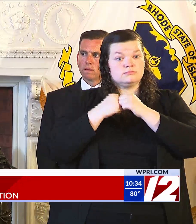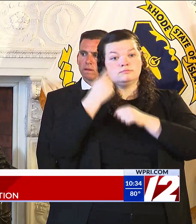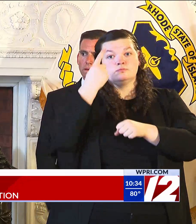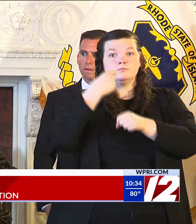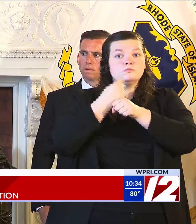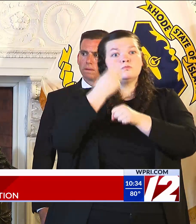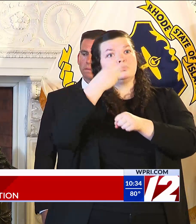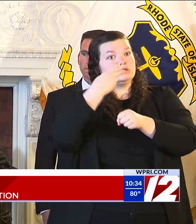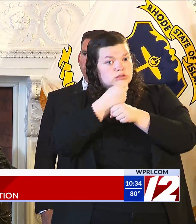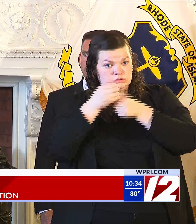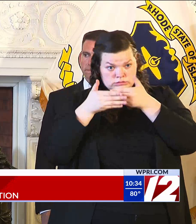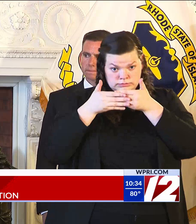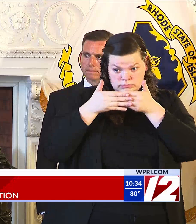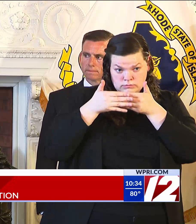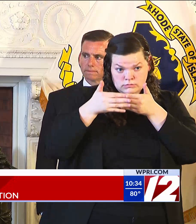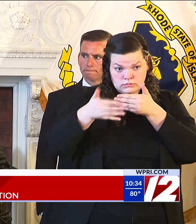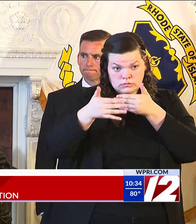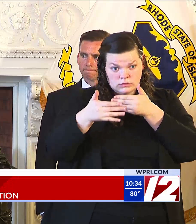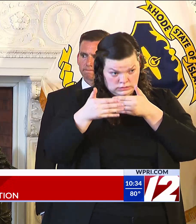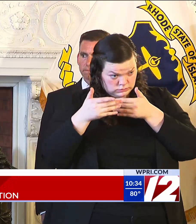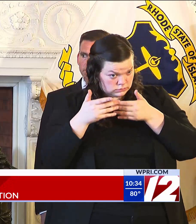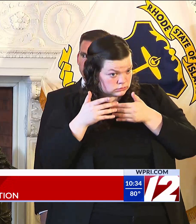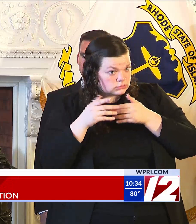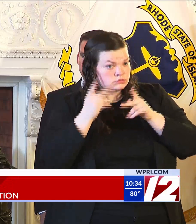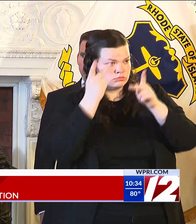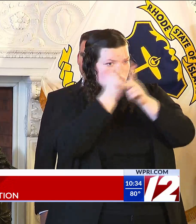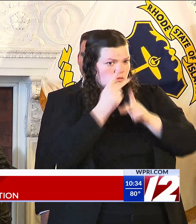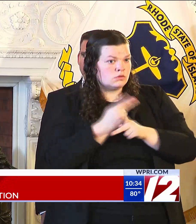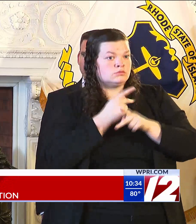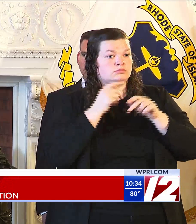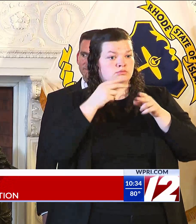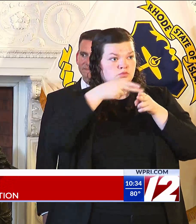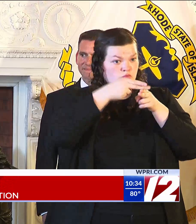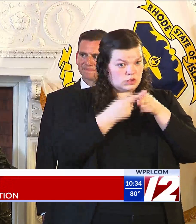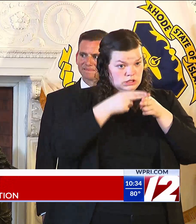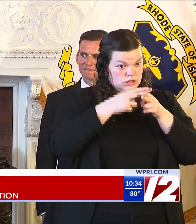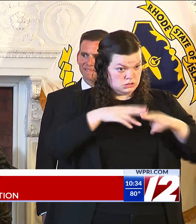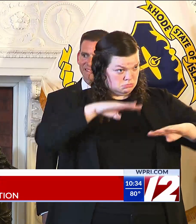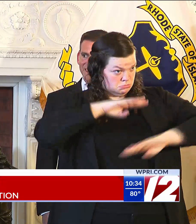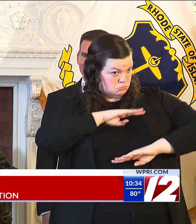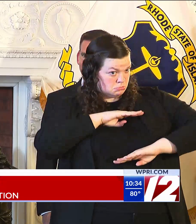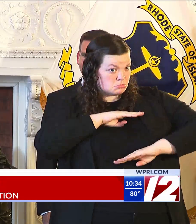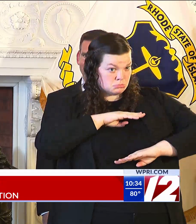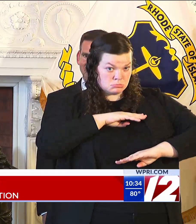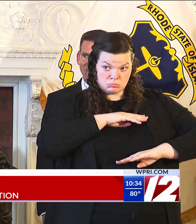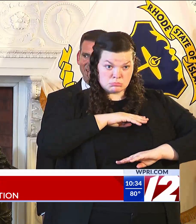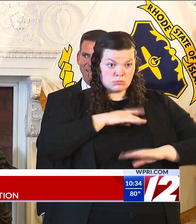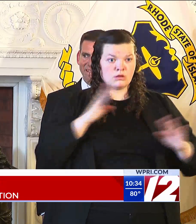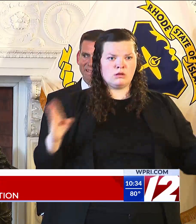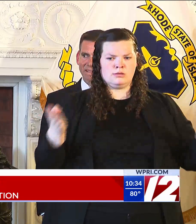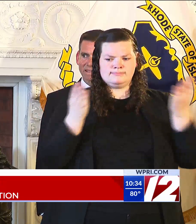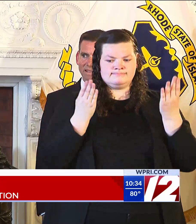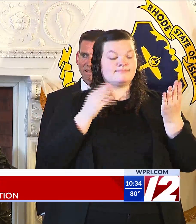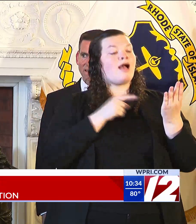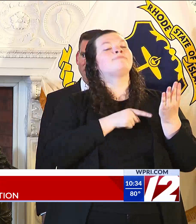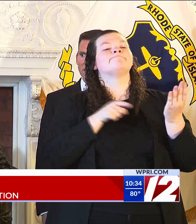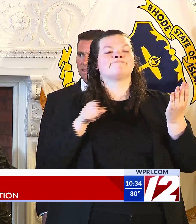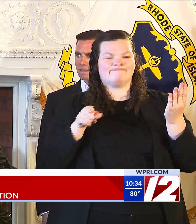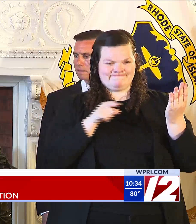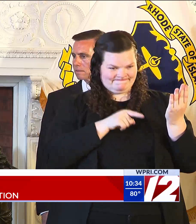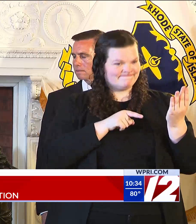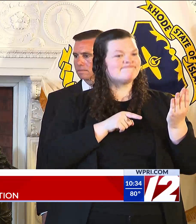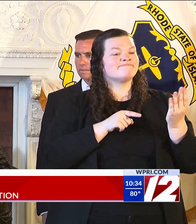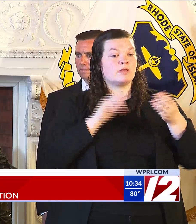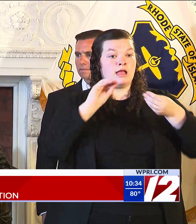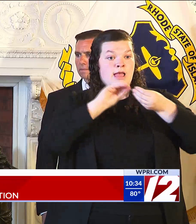year. They came back and said that bridge is safe for the amount of traffic that is being put in